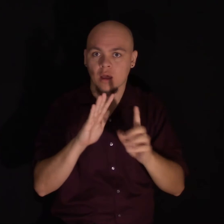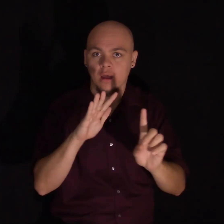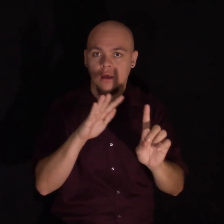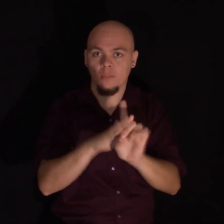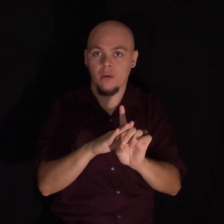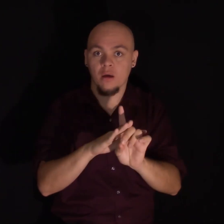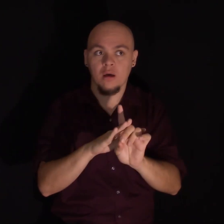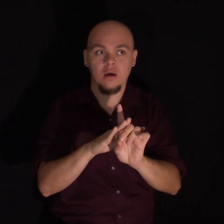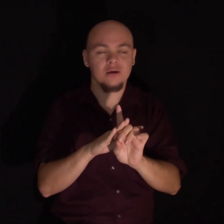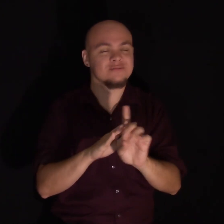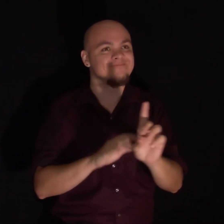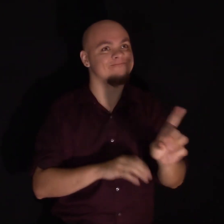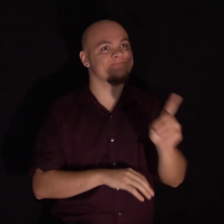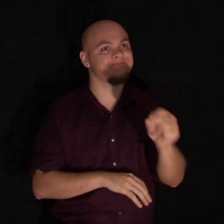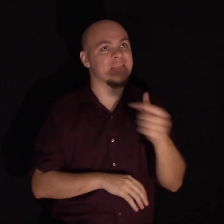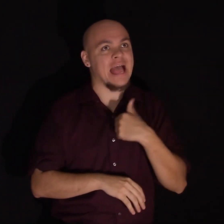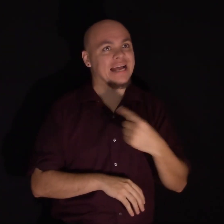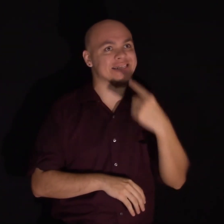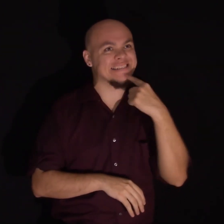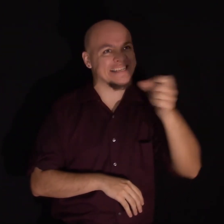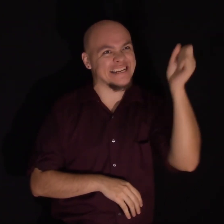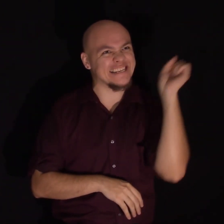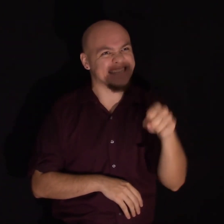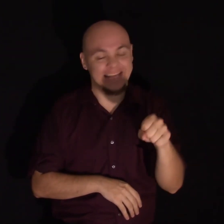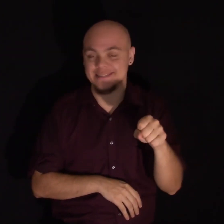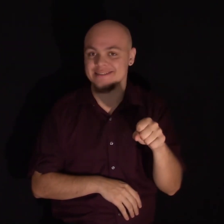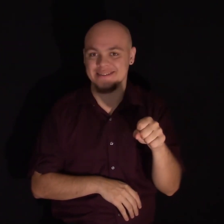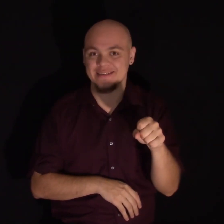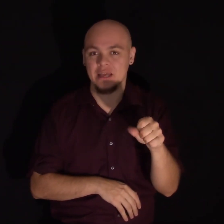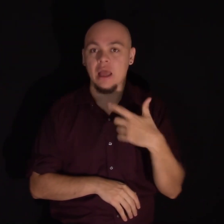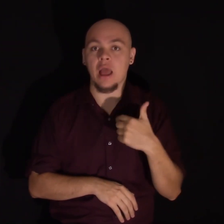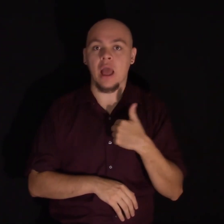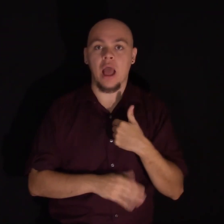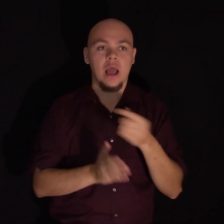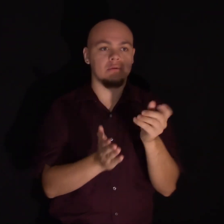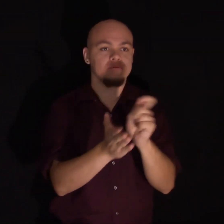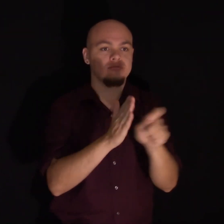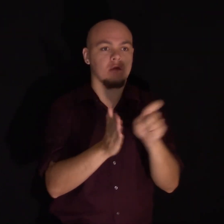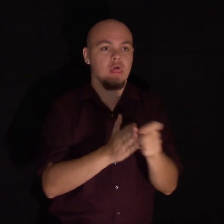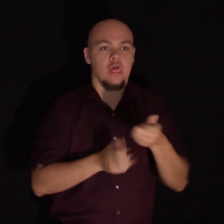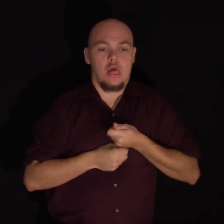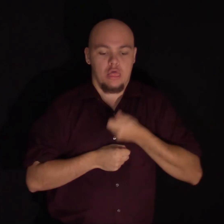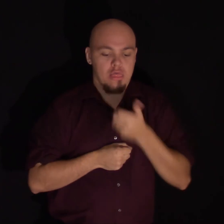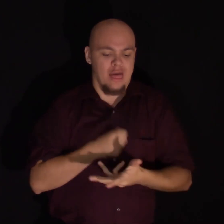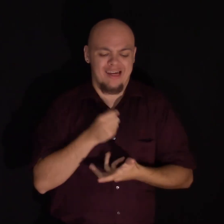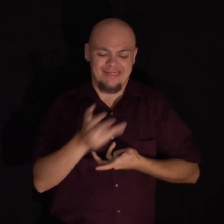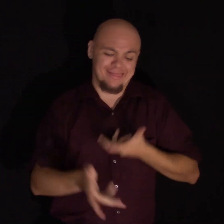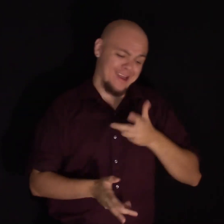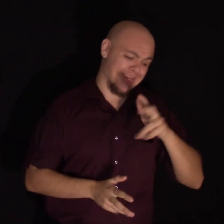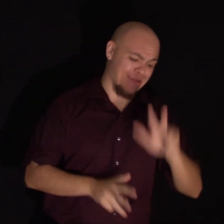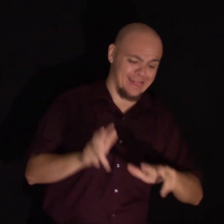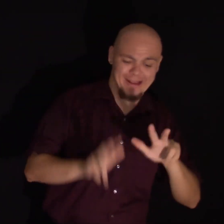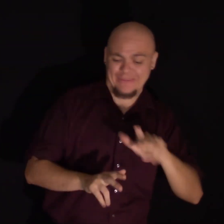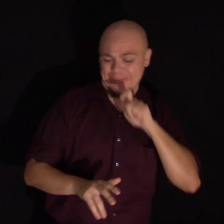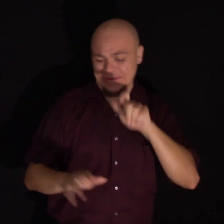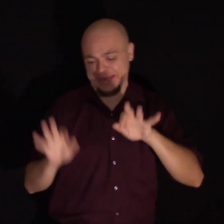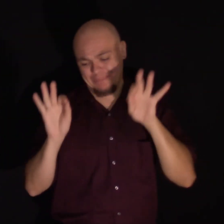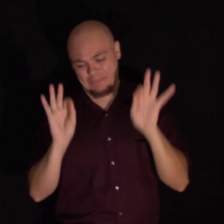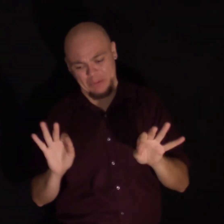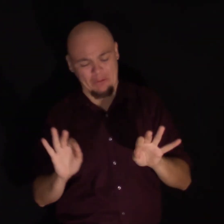this time, goddammit, I said yes. I wrote it. It fumbled out of me. It was awkward and not